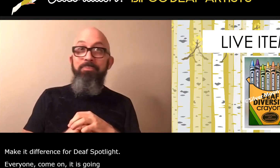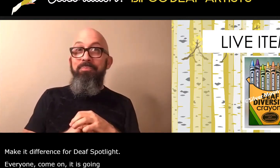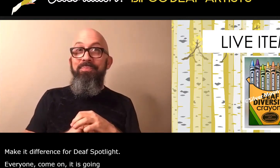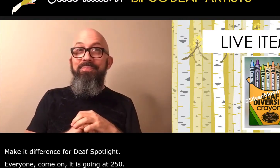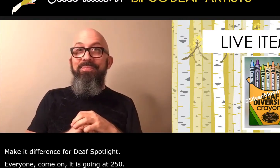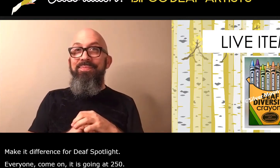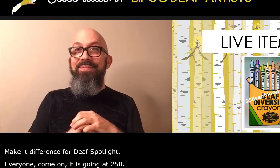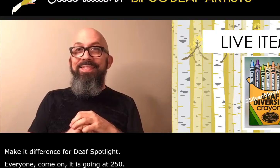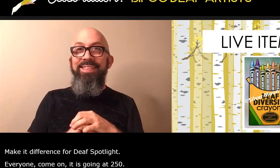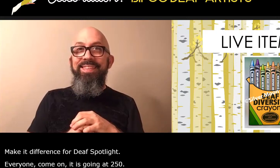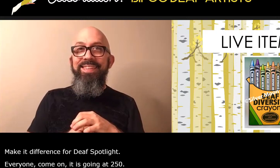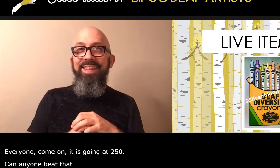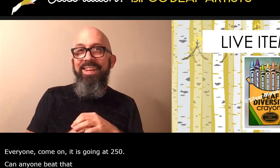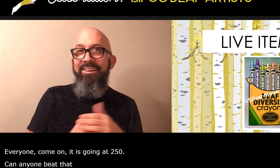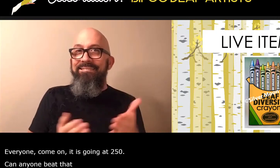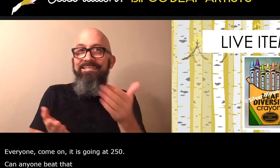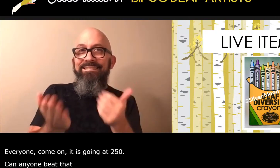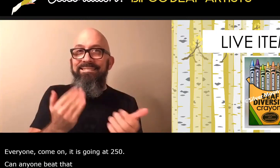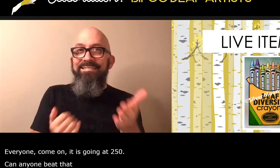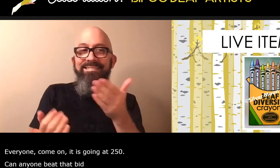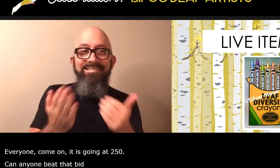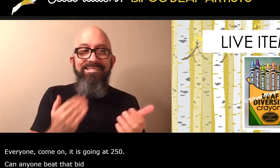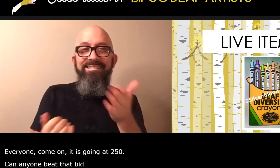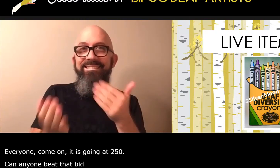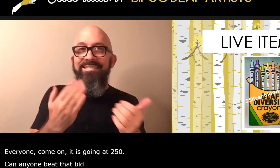that bid?